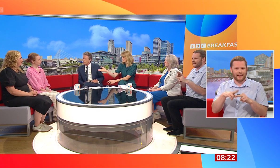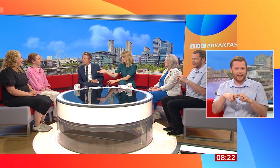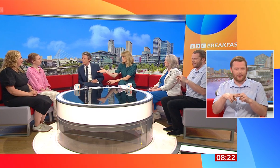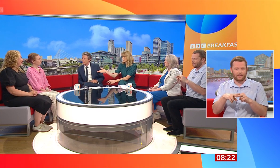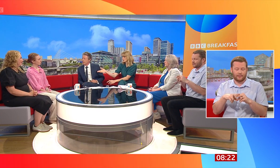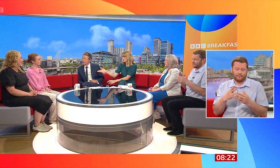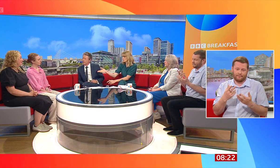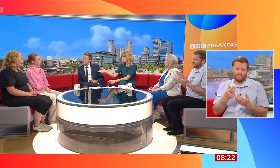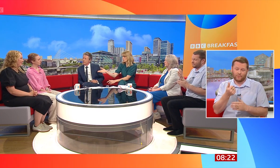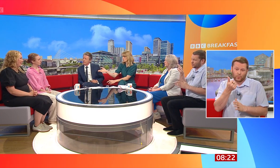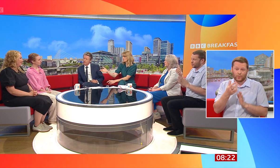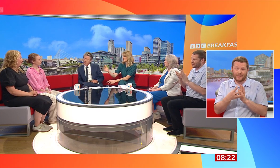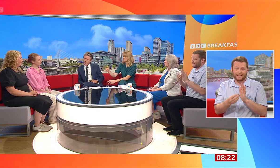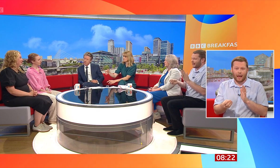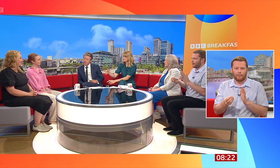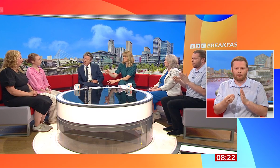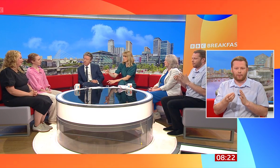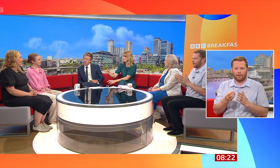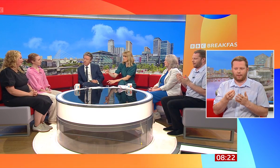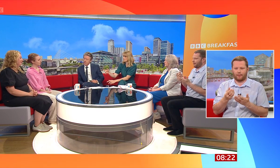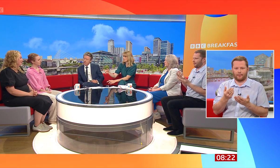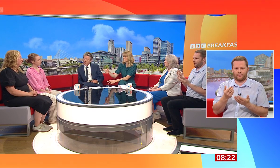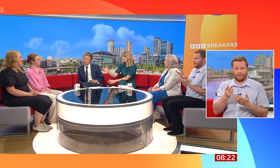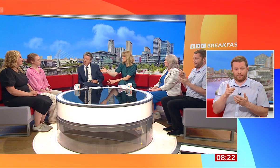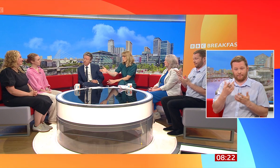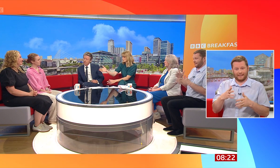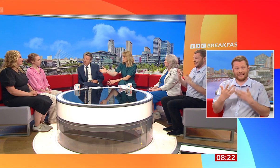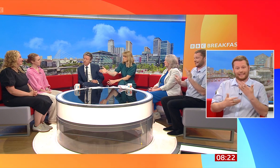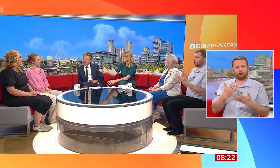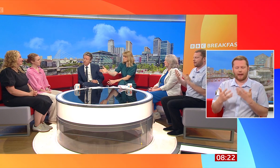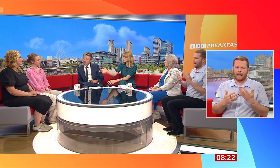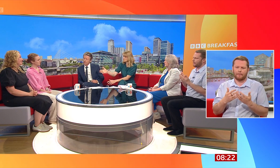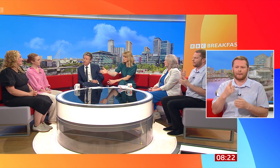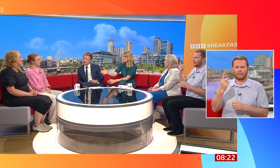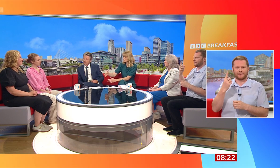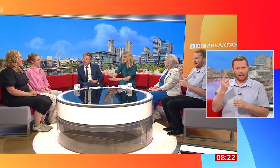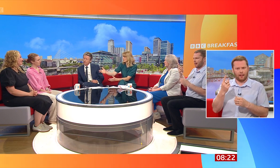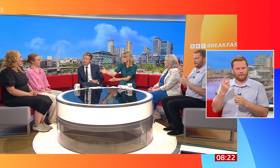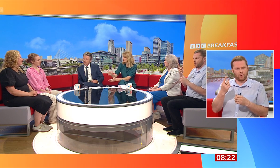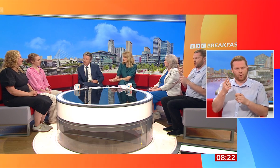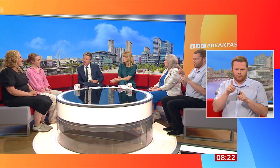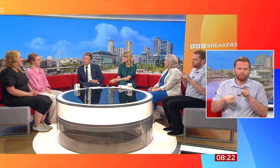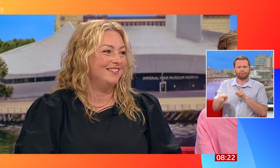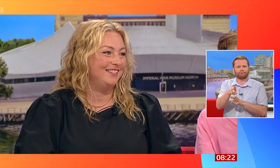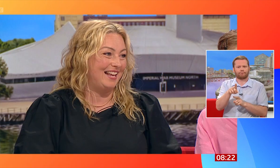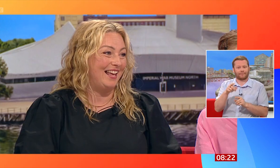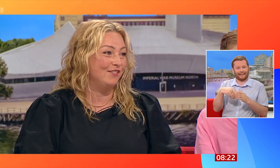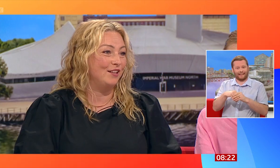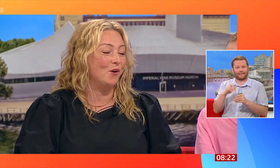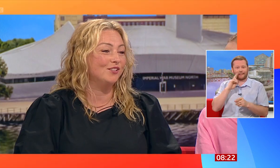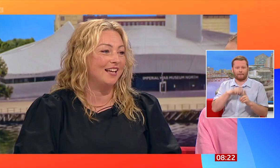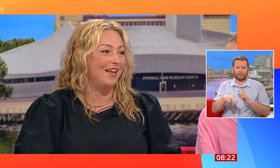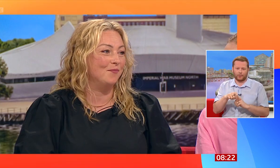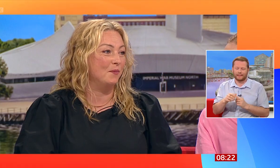is a very good example of what Justine has been describing there. And he was quite a trailblazer, wasn't he, in the deaf community himself? Yeah, he